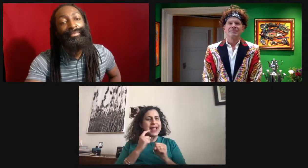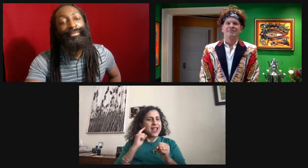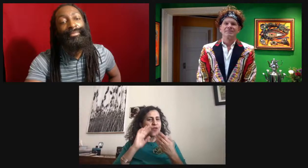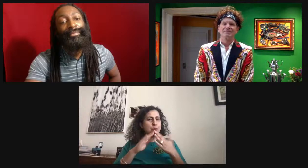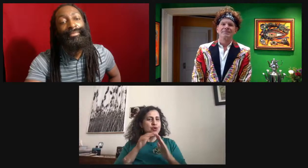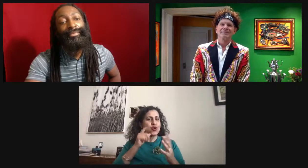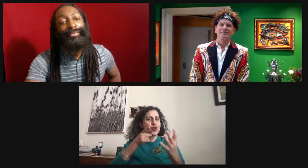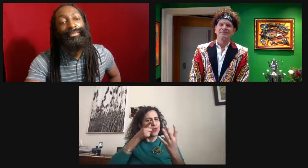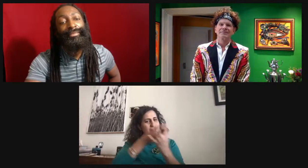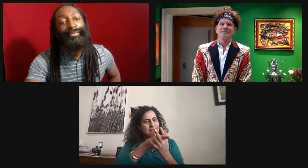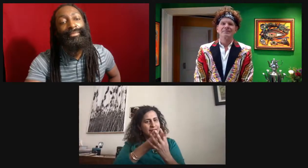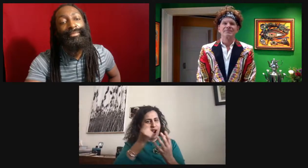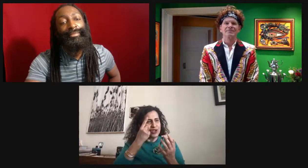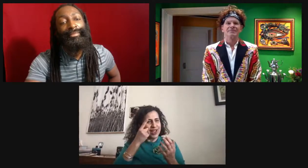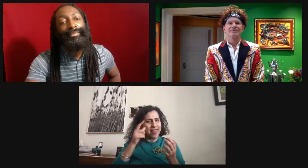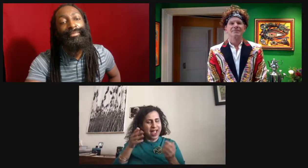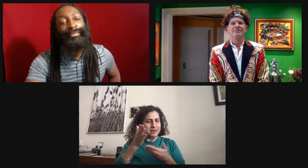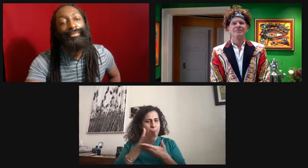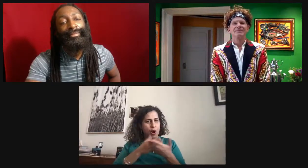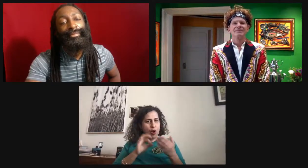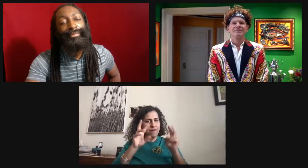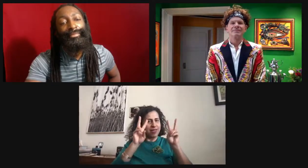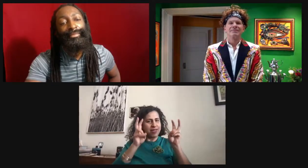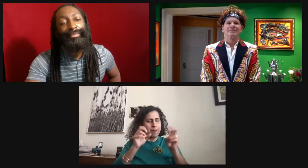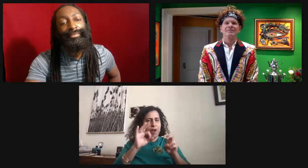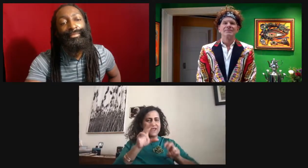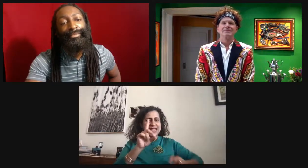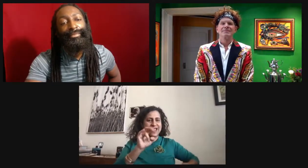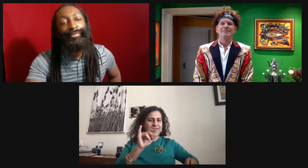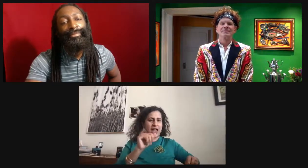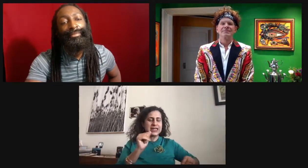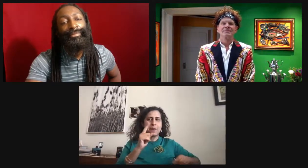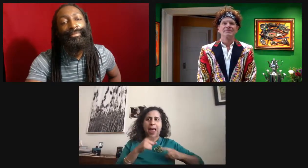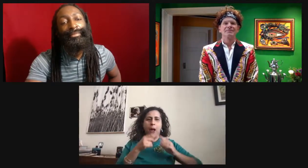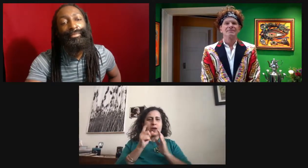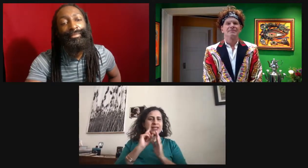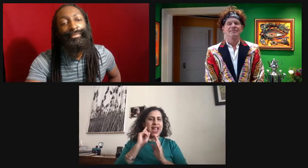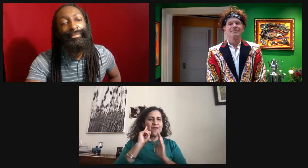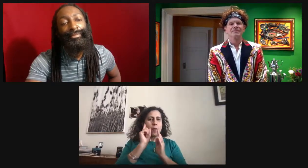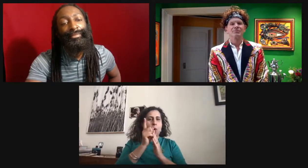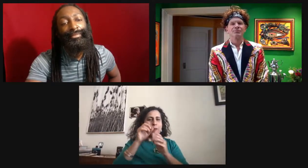he initiated that.